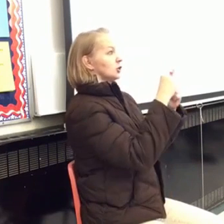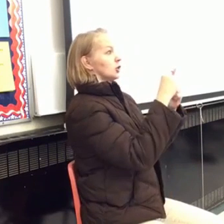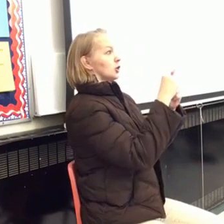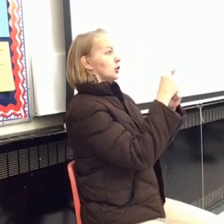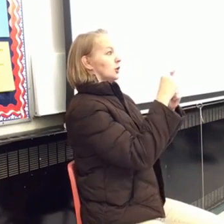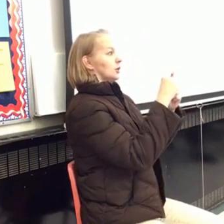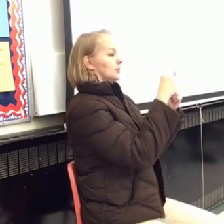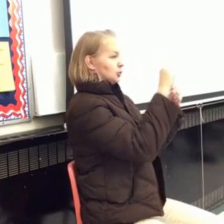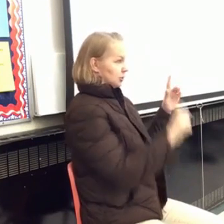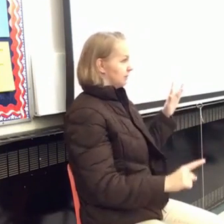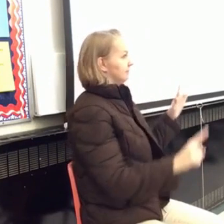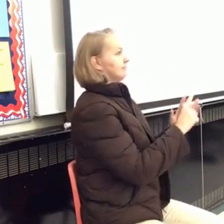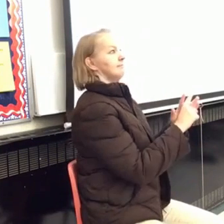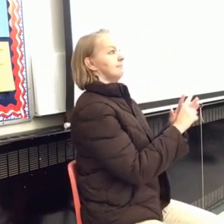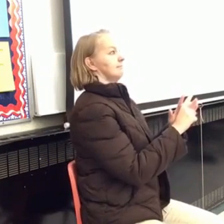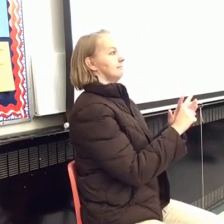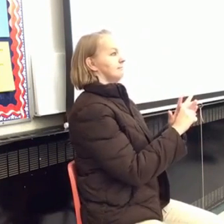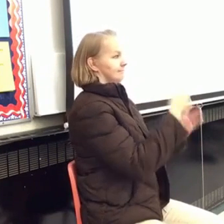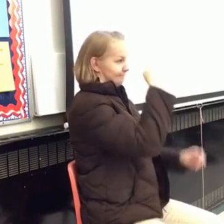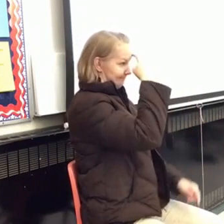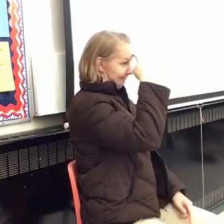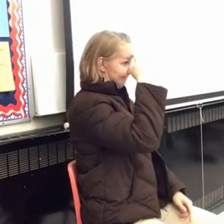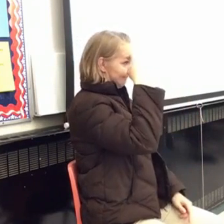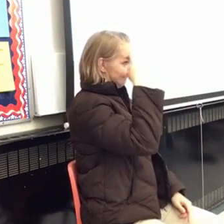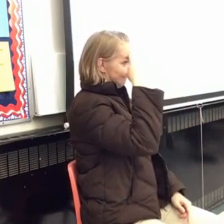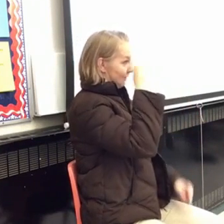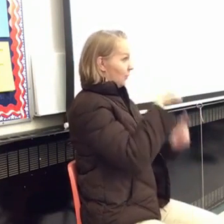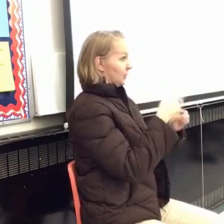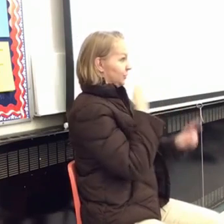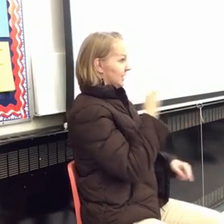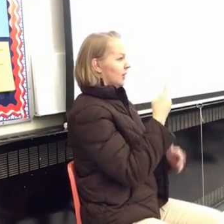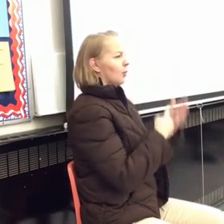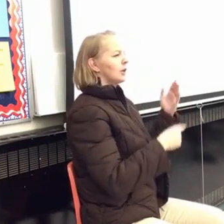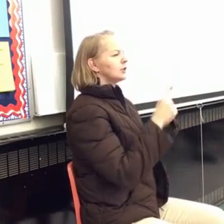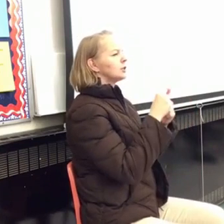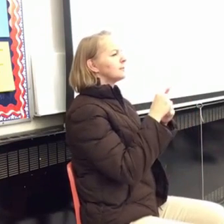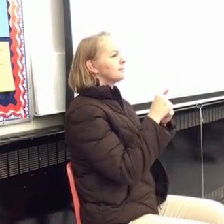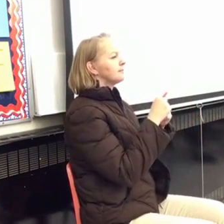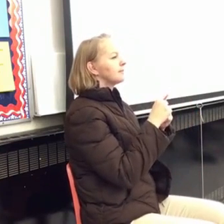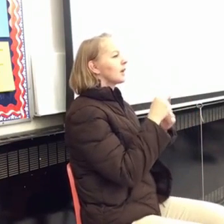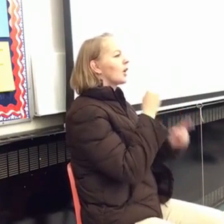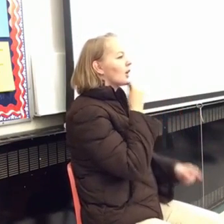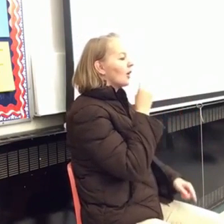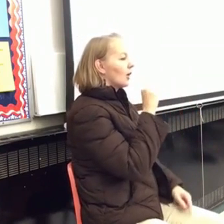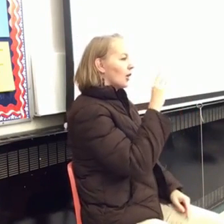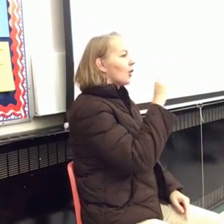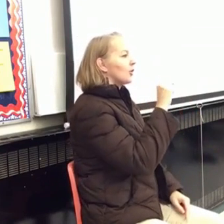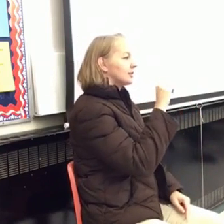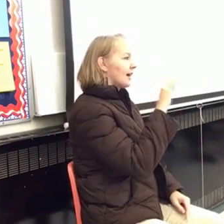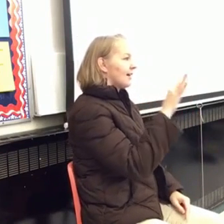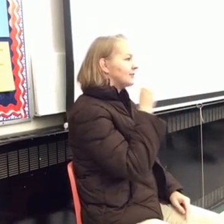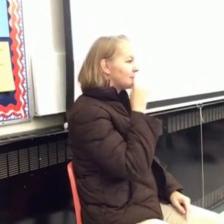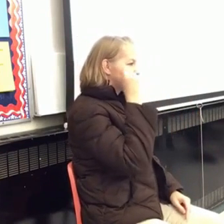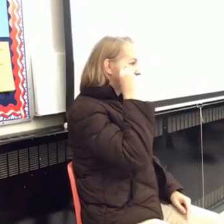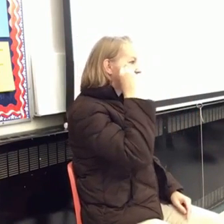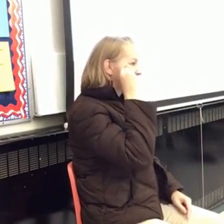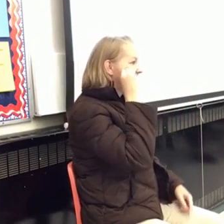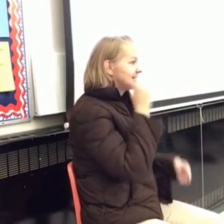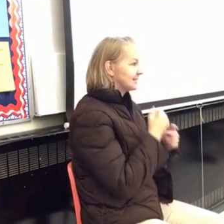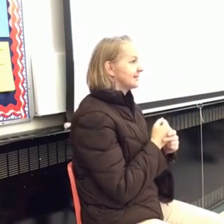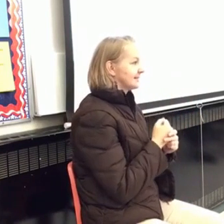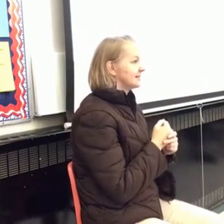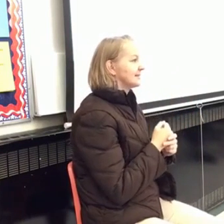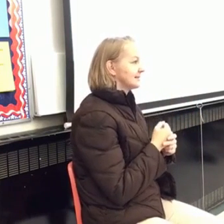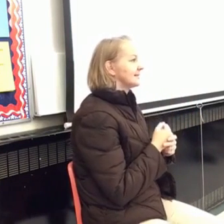should come to everybody's mind when you see this picture. And what term is that? The Cult of Domesticity.